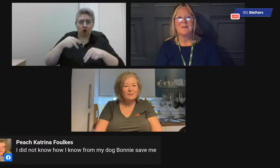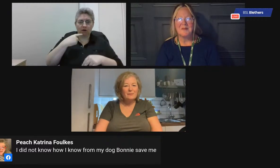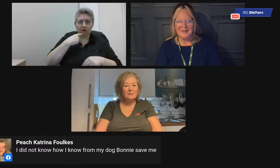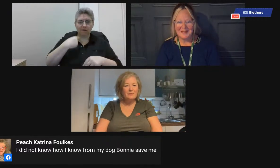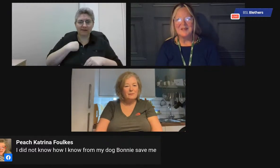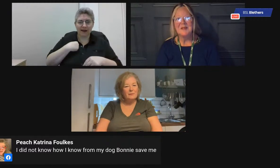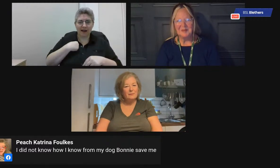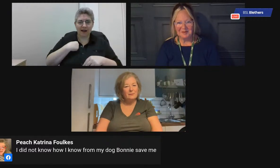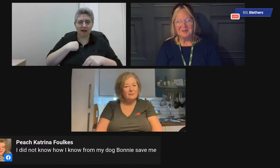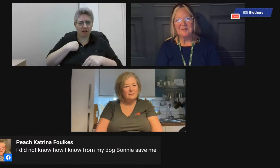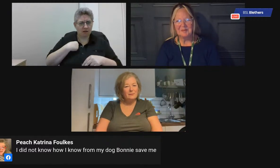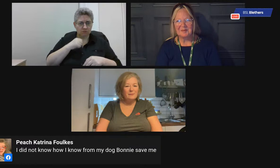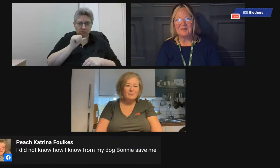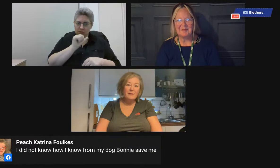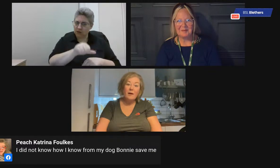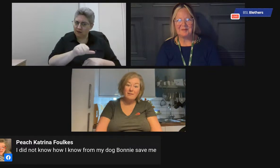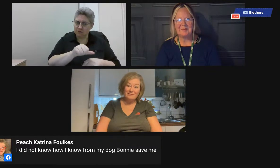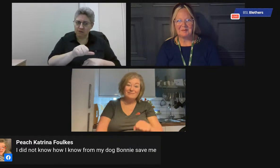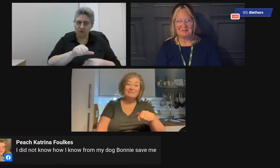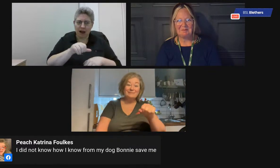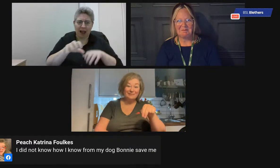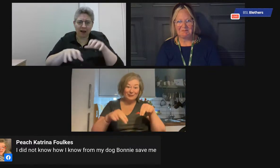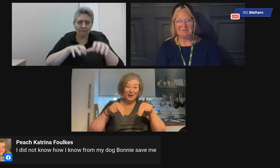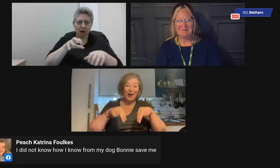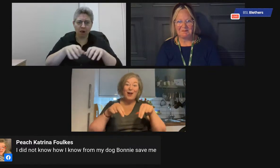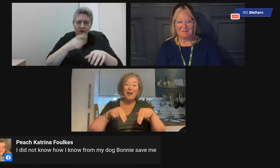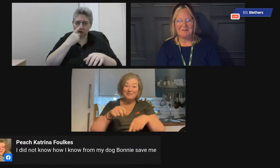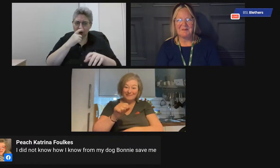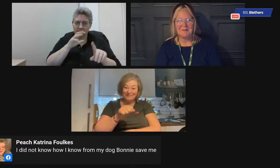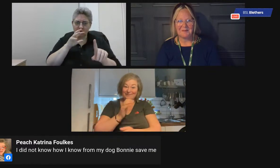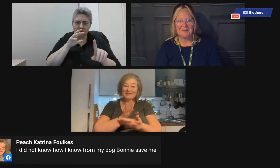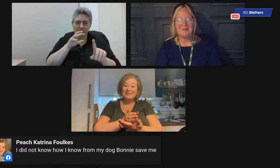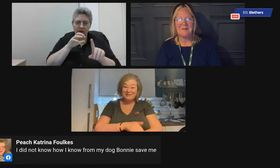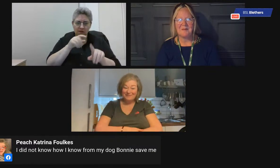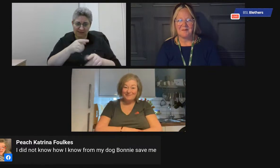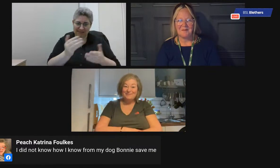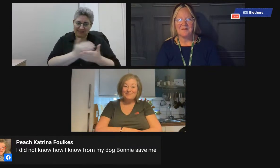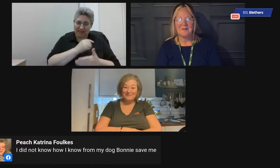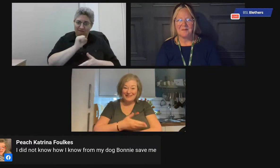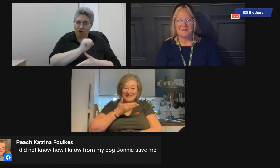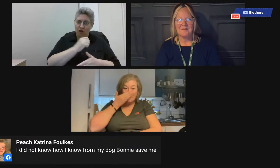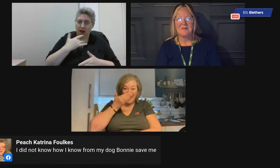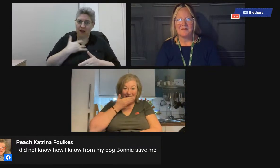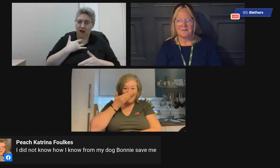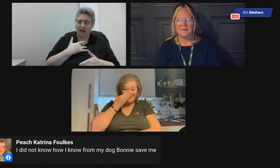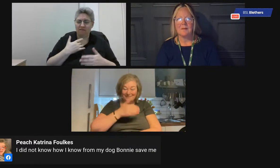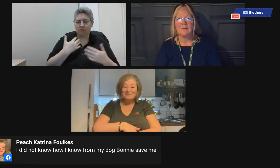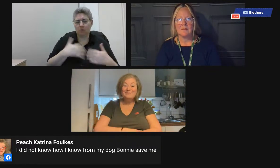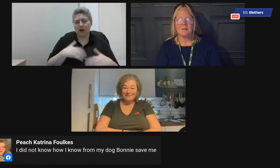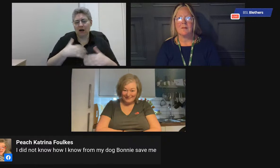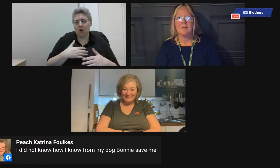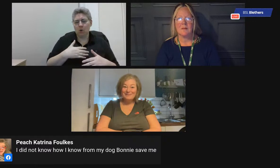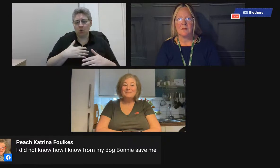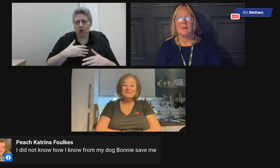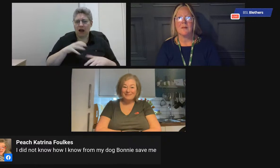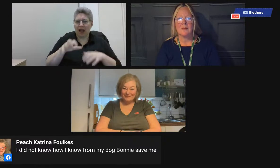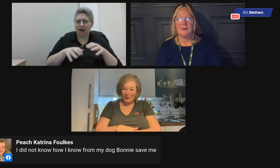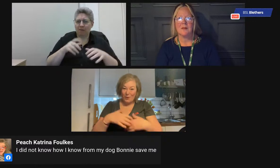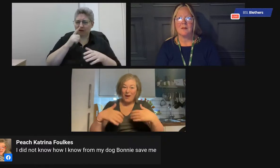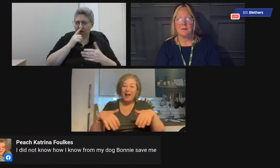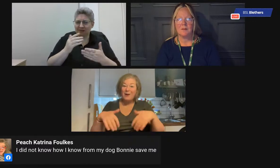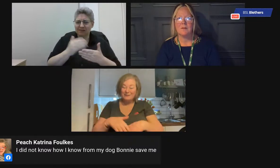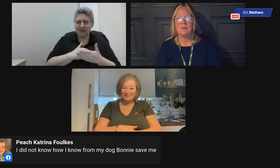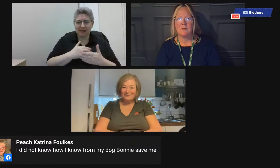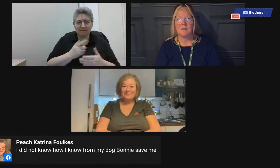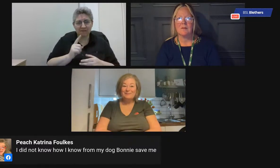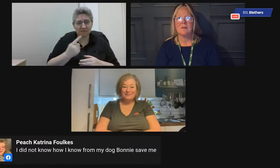I did not know how. I know my dog saved me. Animals do seem to have that Yeah, instinct. I've heard this before. they They can can smell